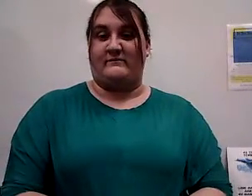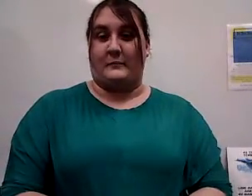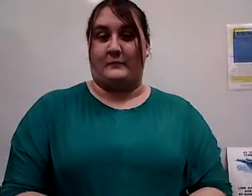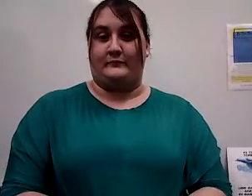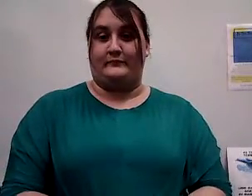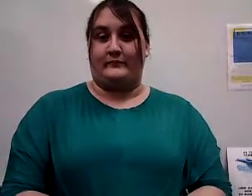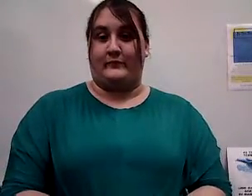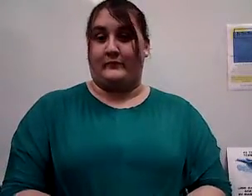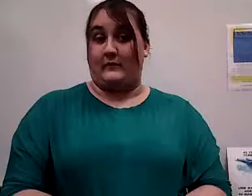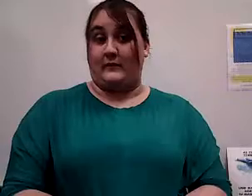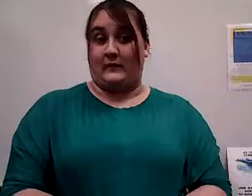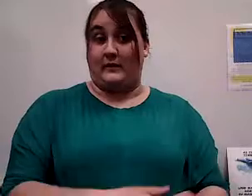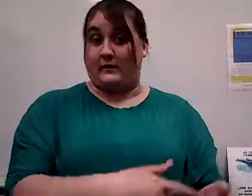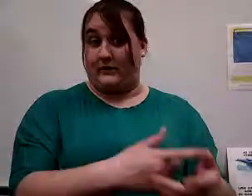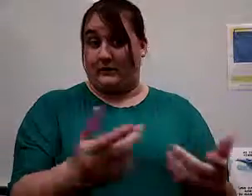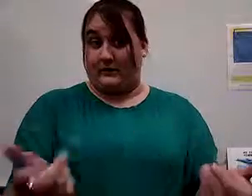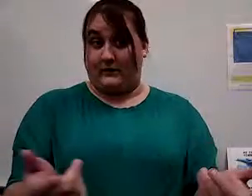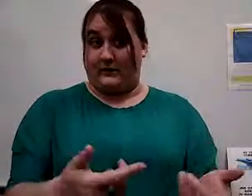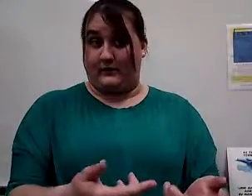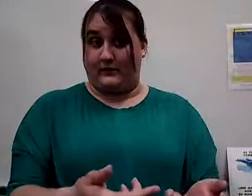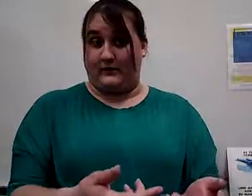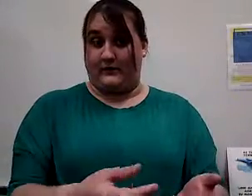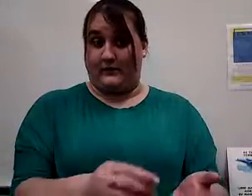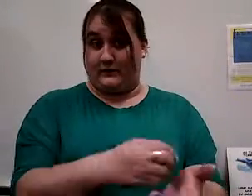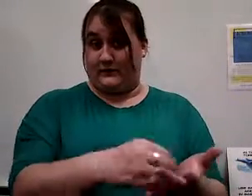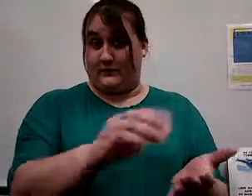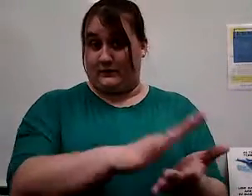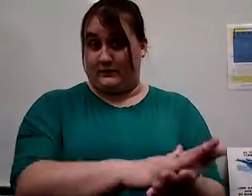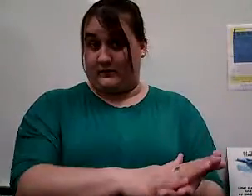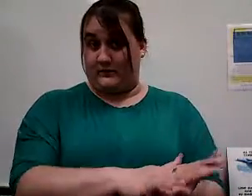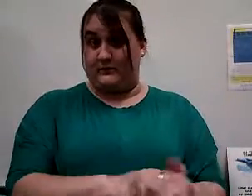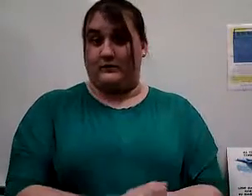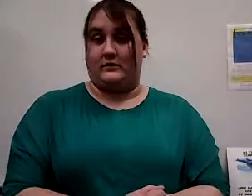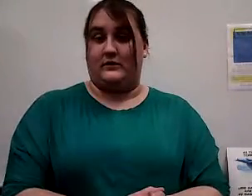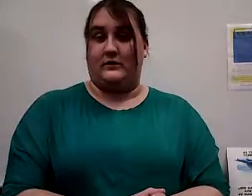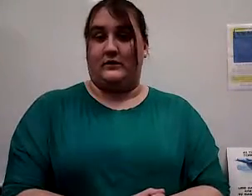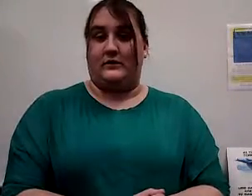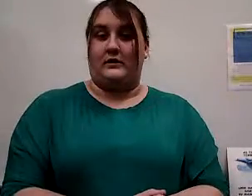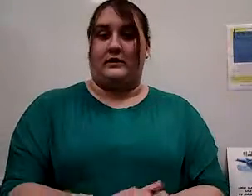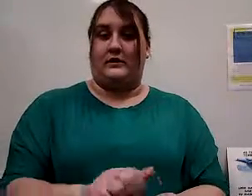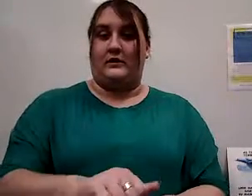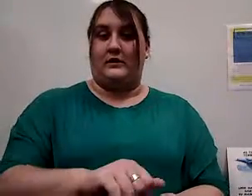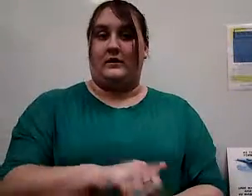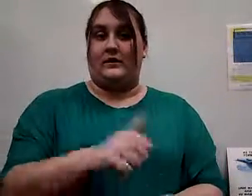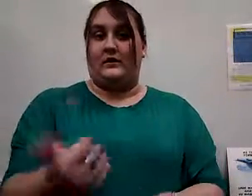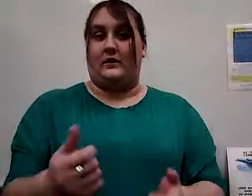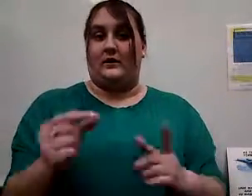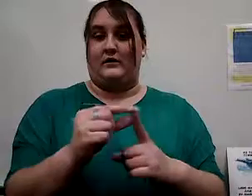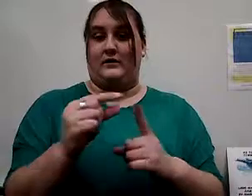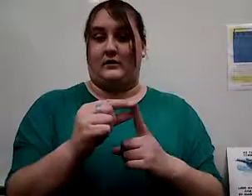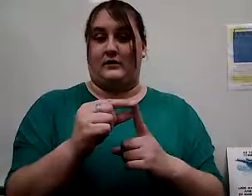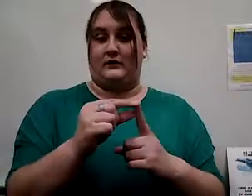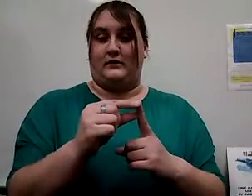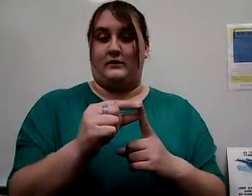Is everybody at this? Okay. Other term, the two major ones, we're looking at evaporation, and this is the second one,